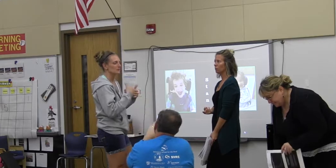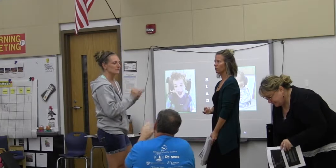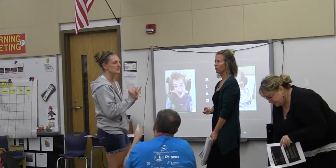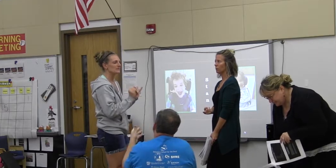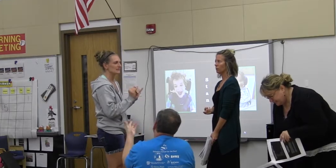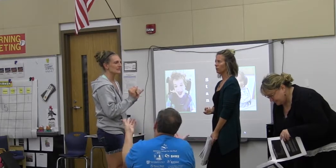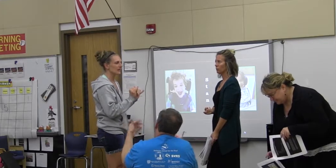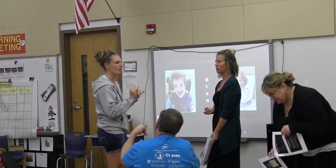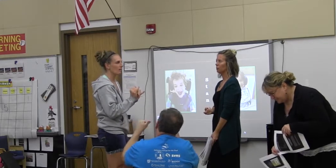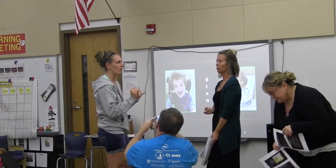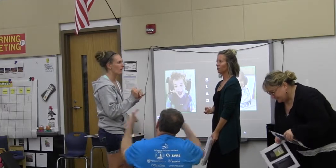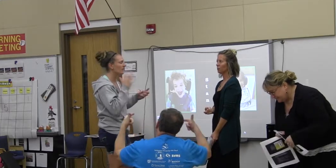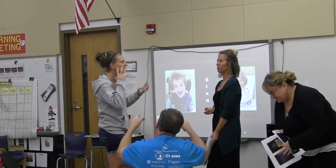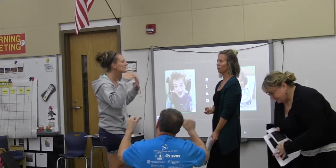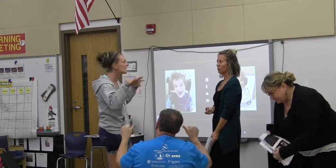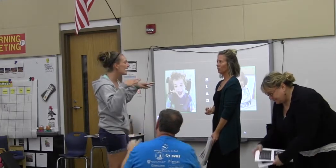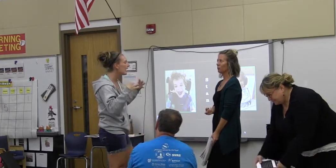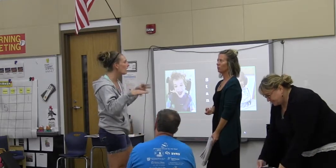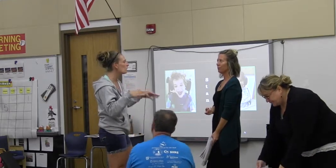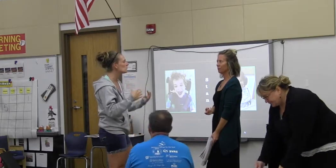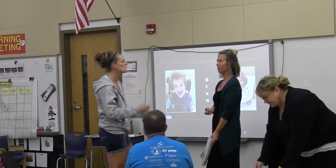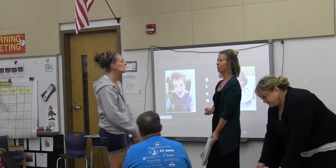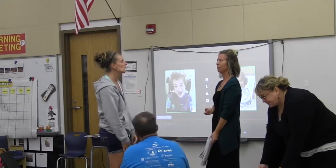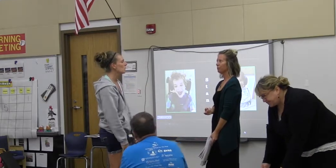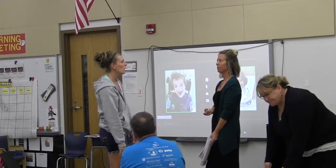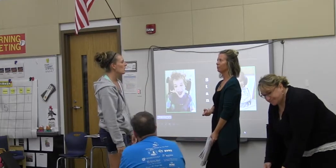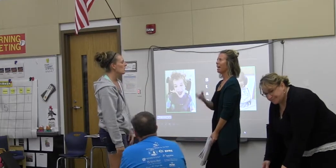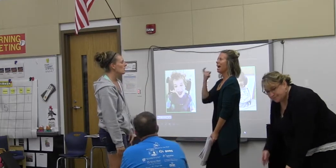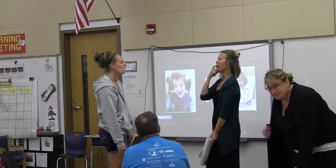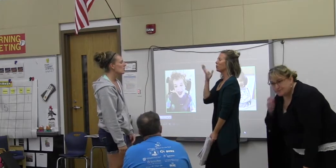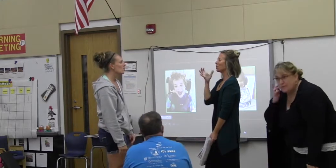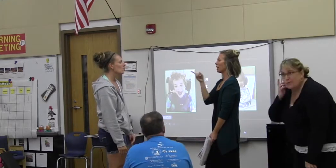You do, but yeah, it's still a big debate, yeah.